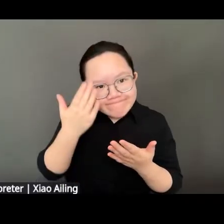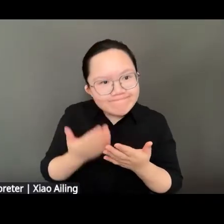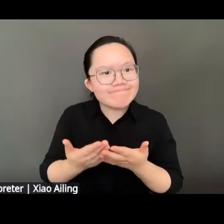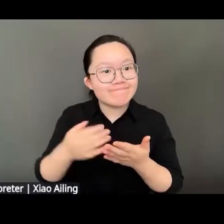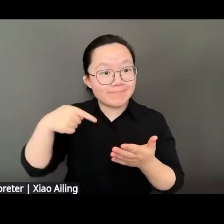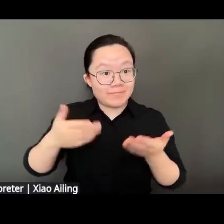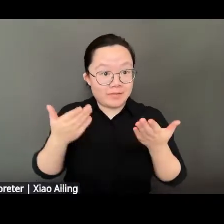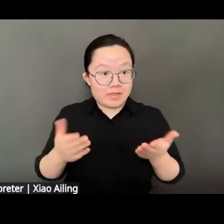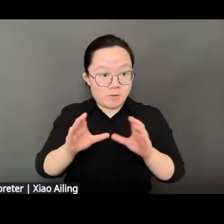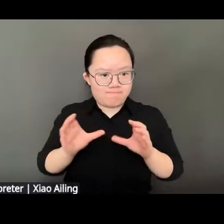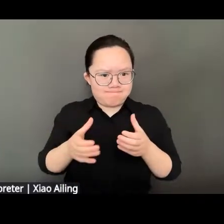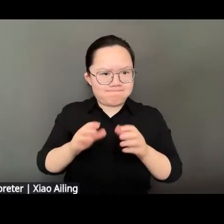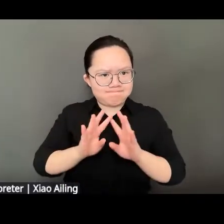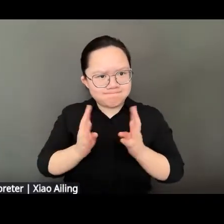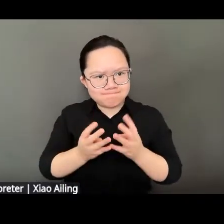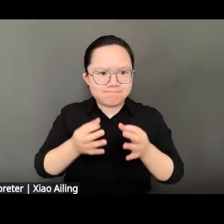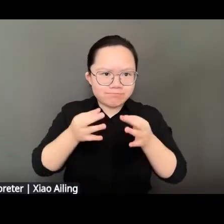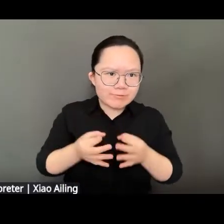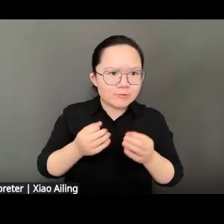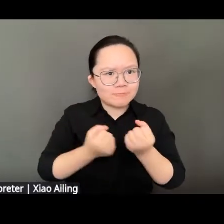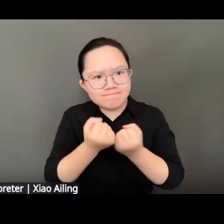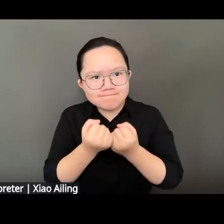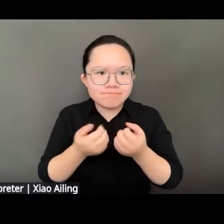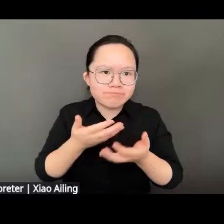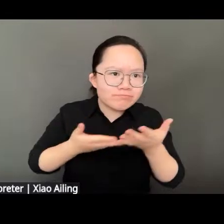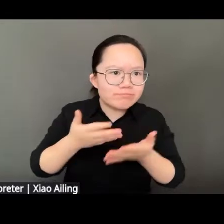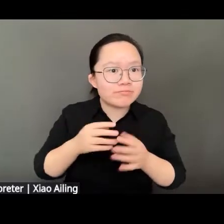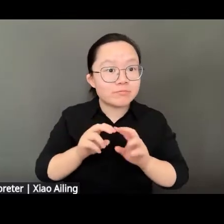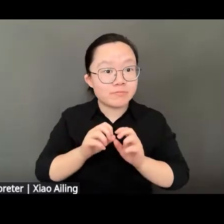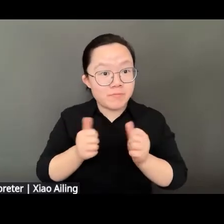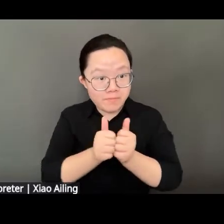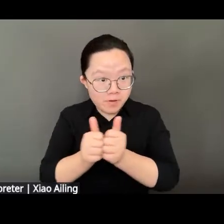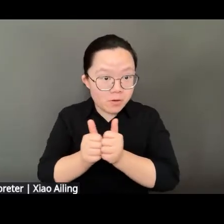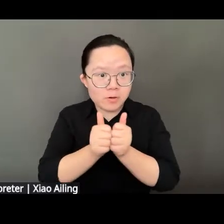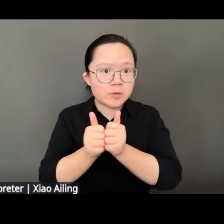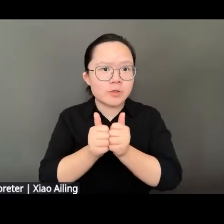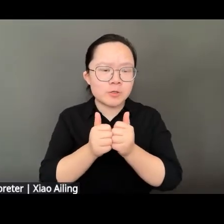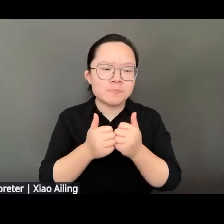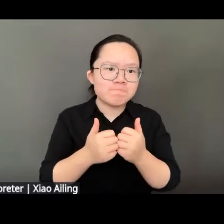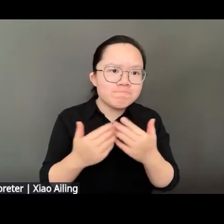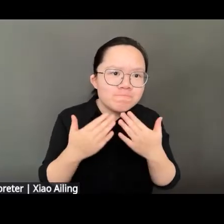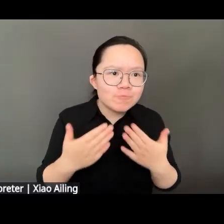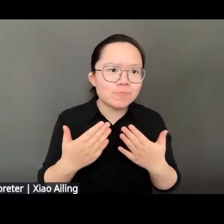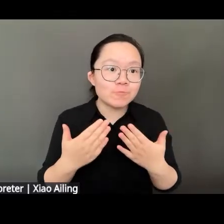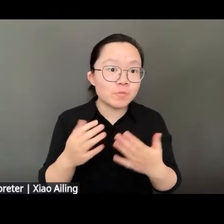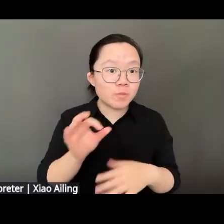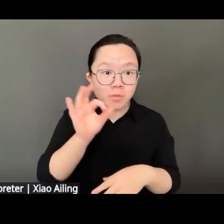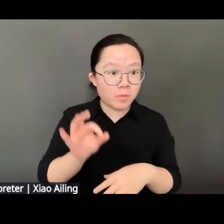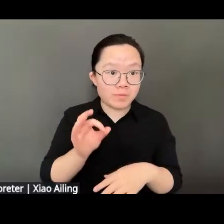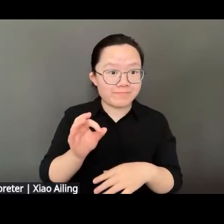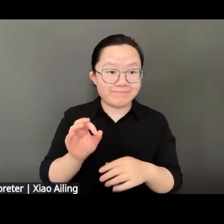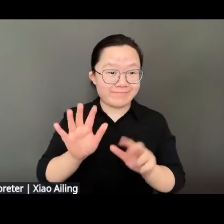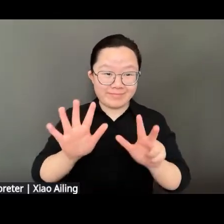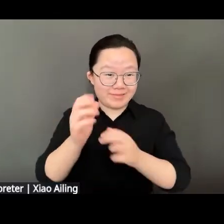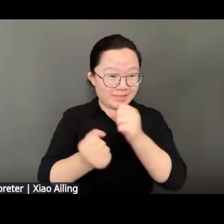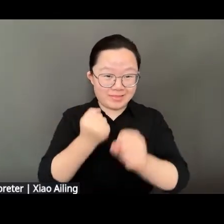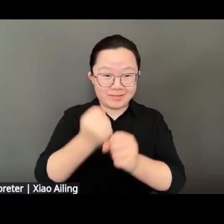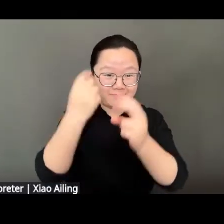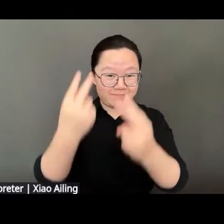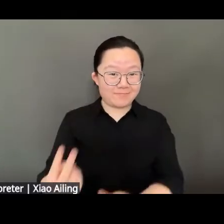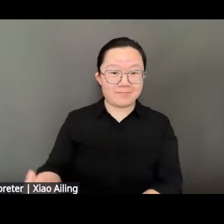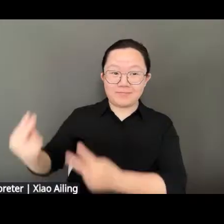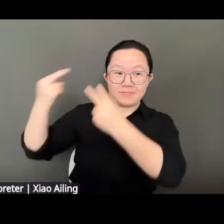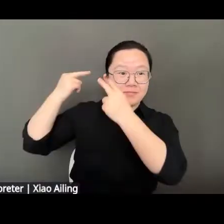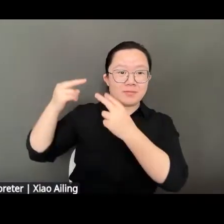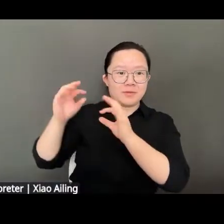And 8 years on the program, I still have not memorized everyone, and I'm afraid of missing someone. So I'm